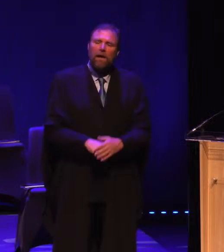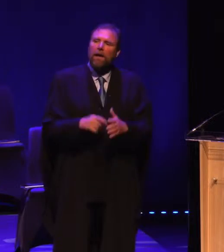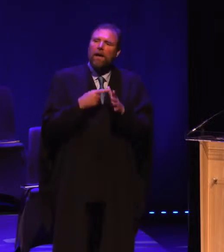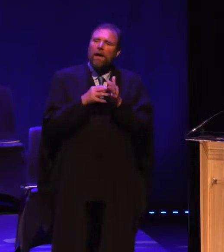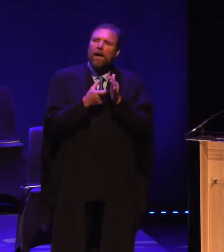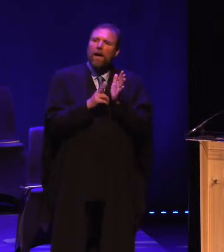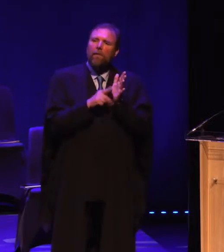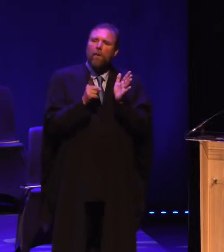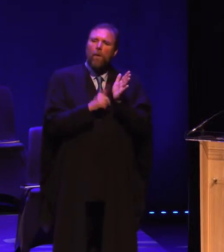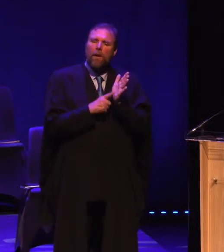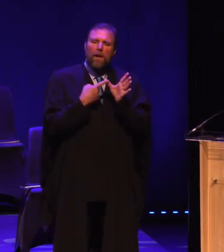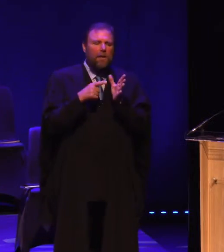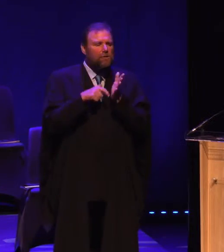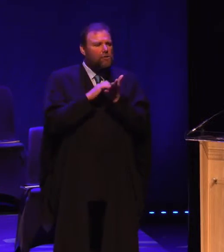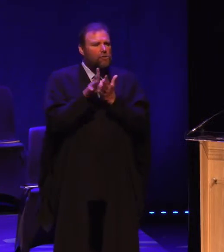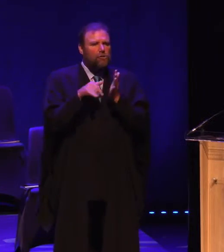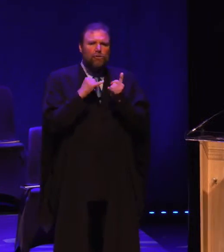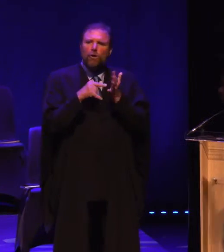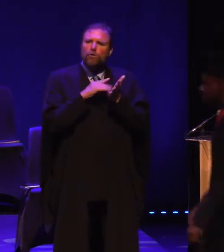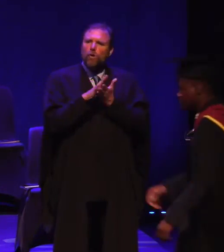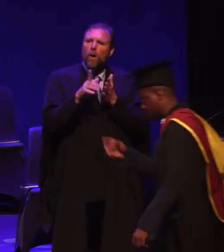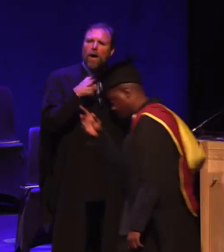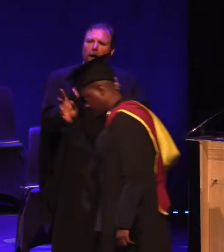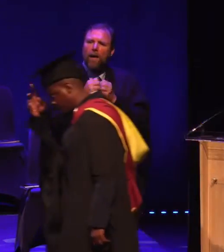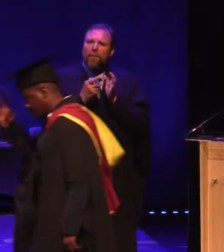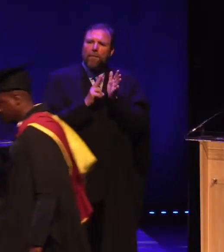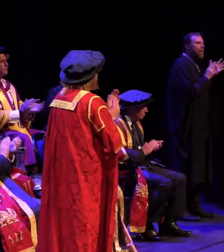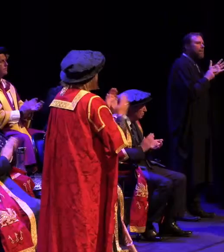Abiola Olalekan Tosho Obembe.